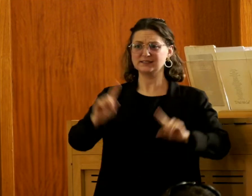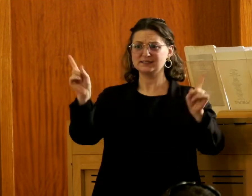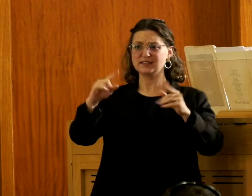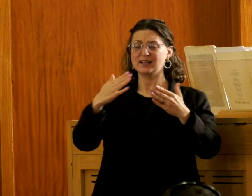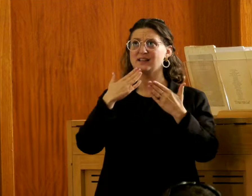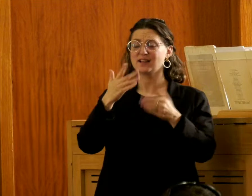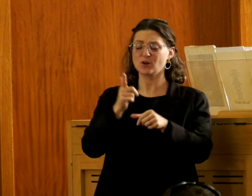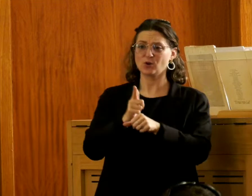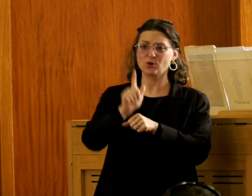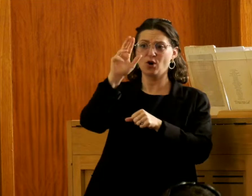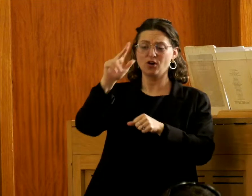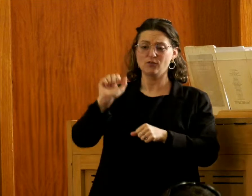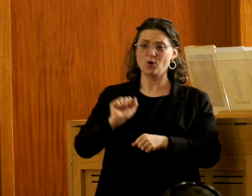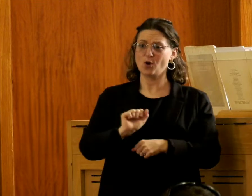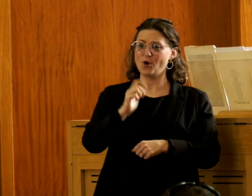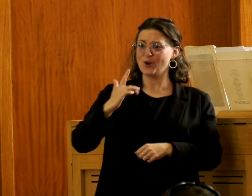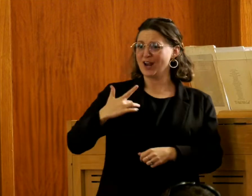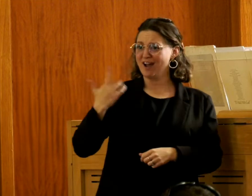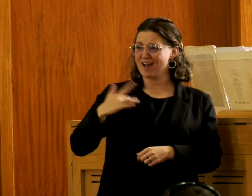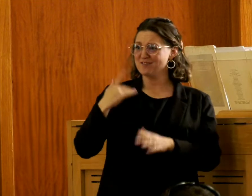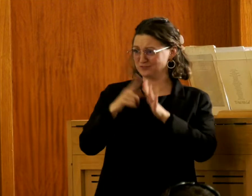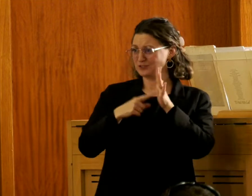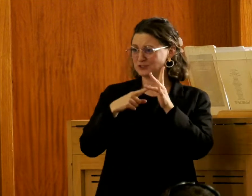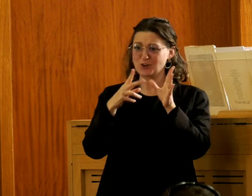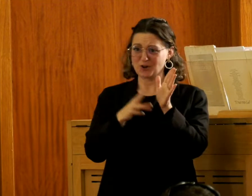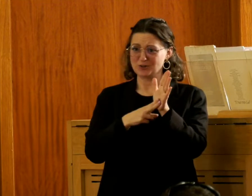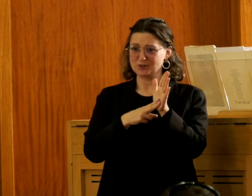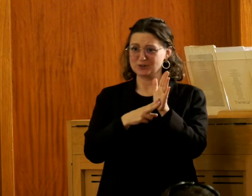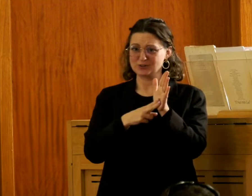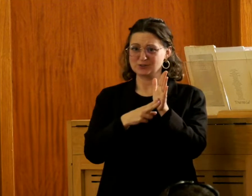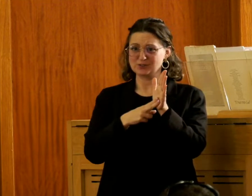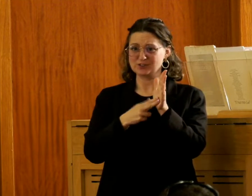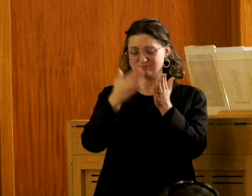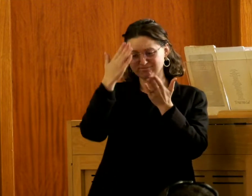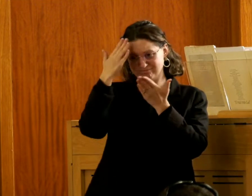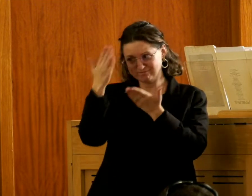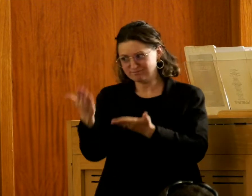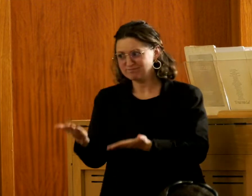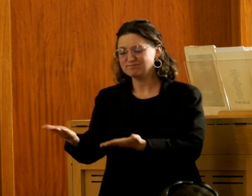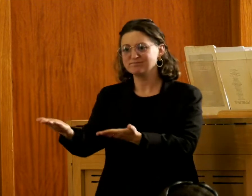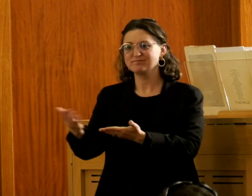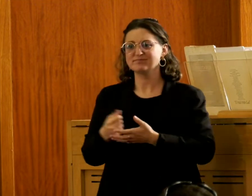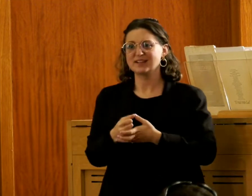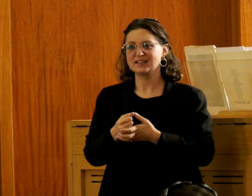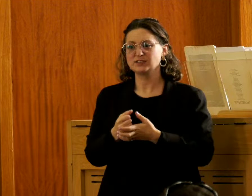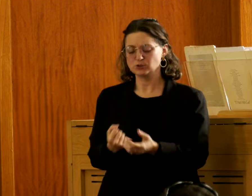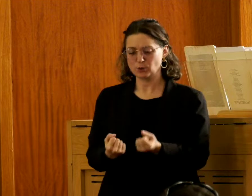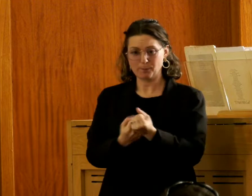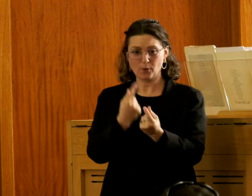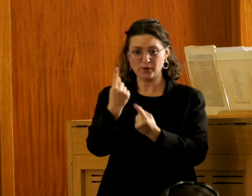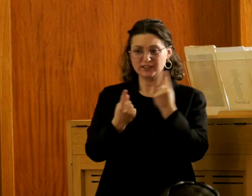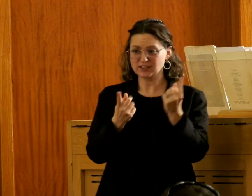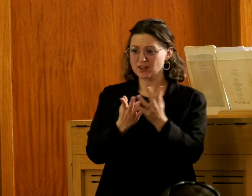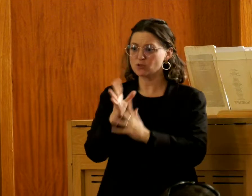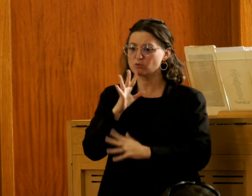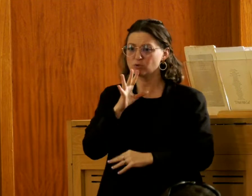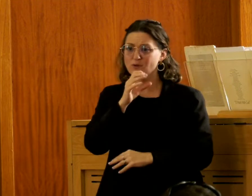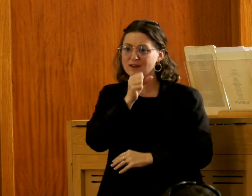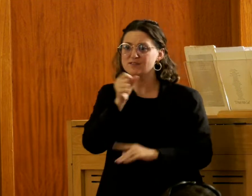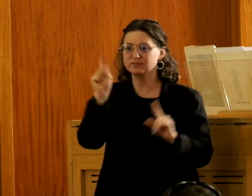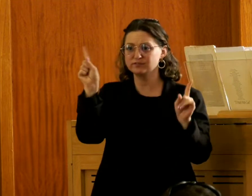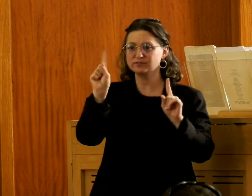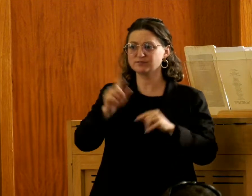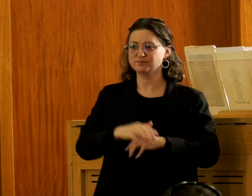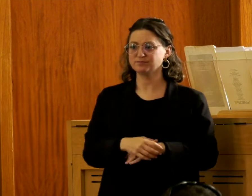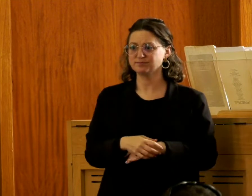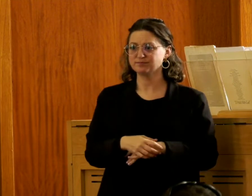life of Joan, to mourn and honour her and to support one another in grief. Here we will